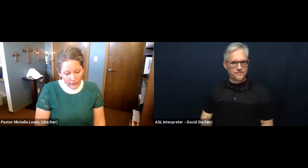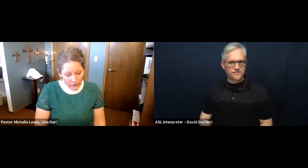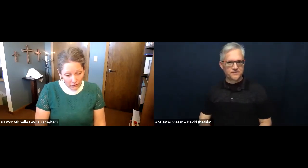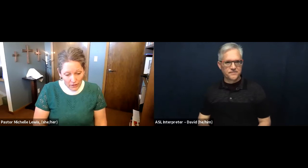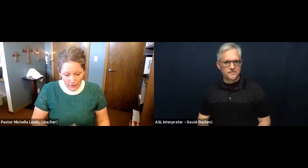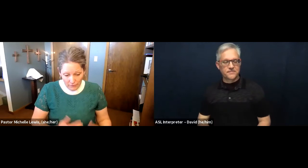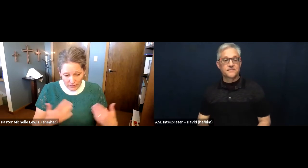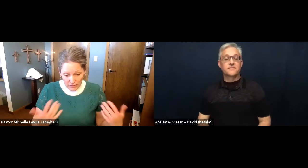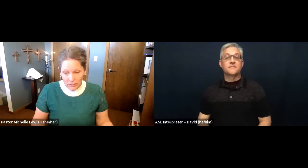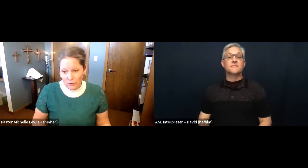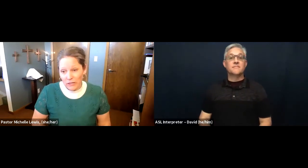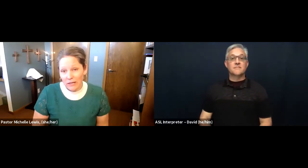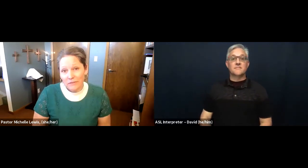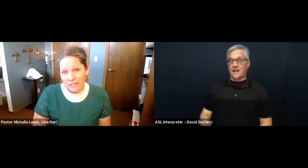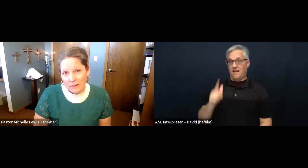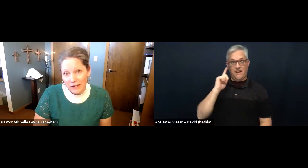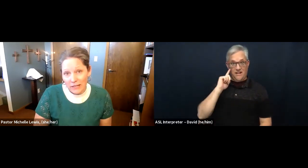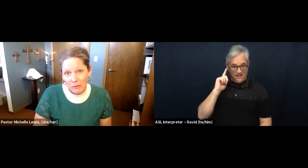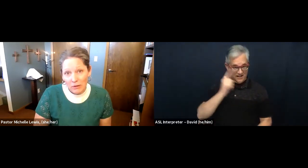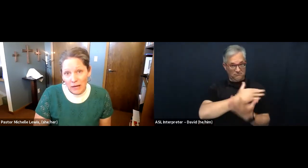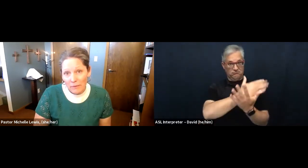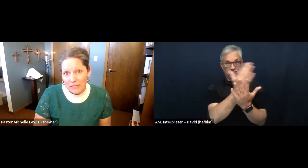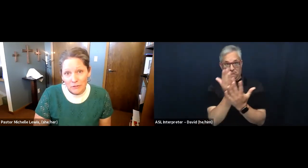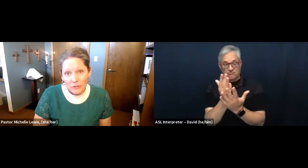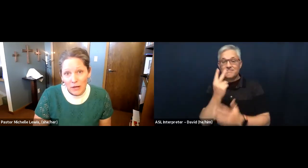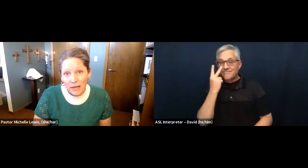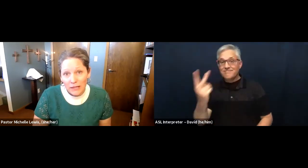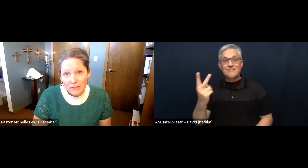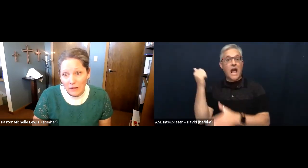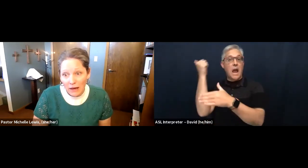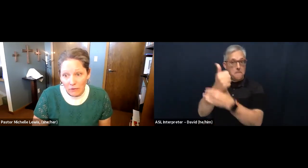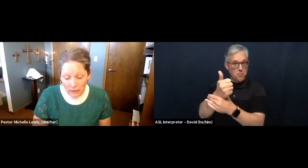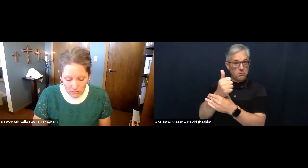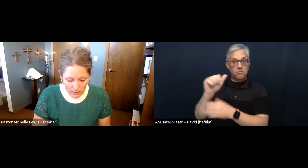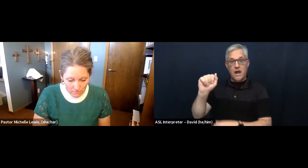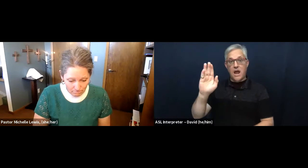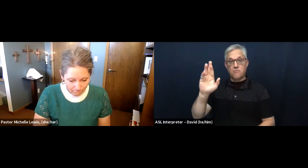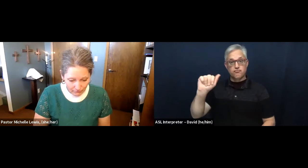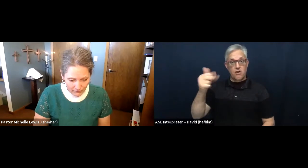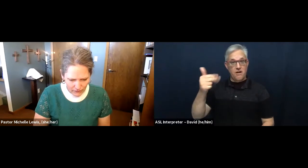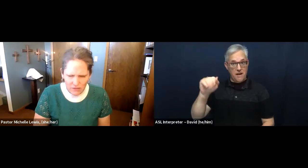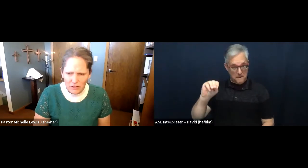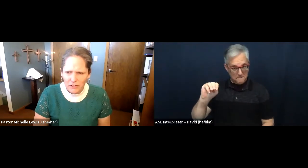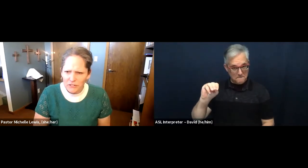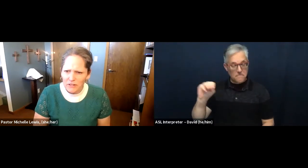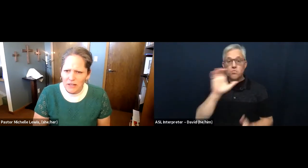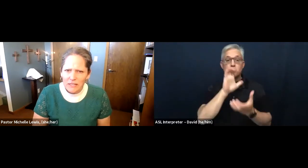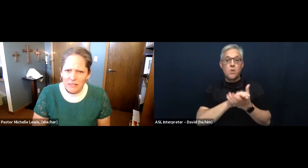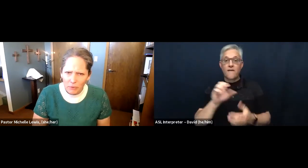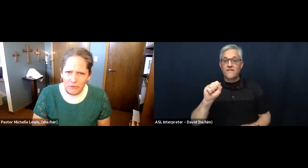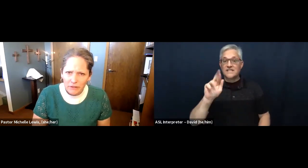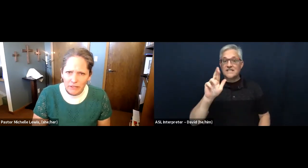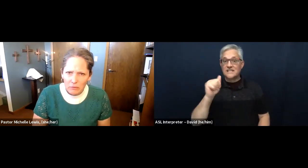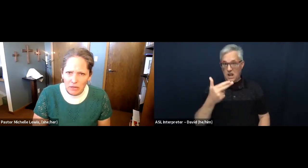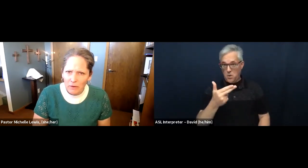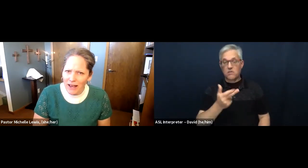And later we see the story of Sarah and Abraham as they're trying to have a baby. And they're